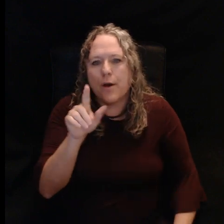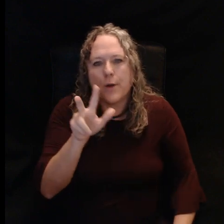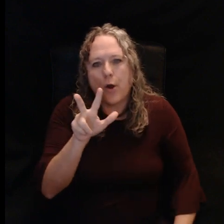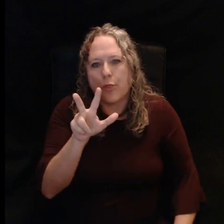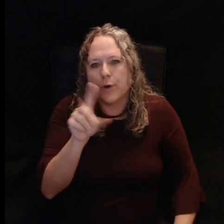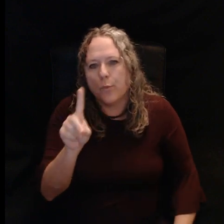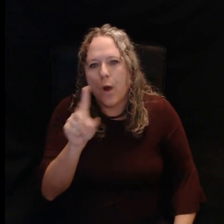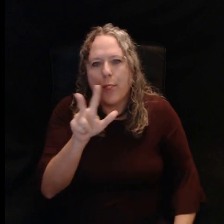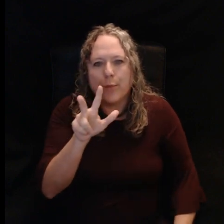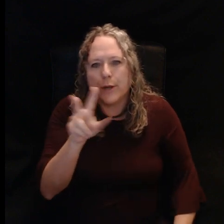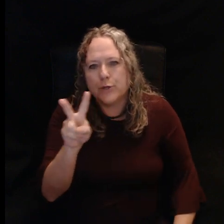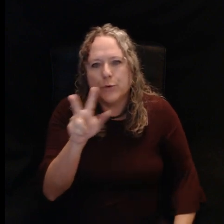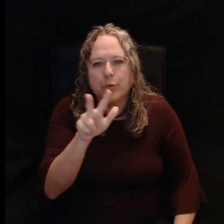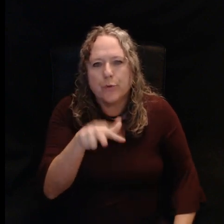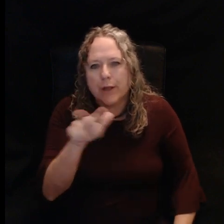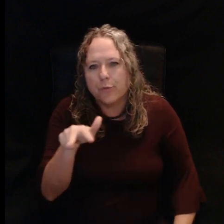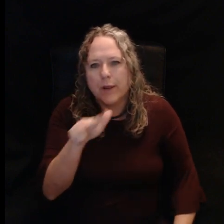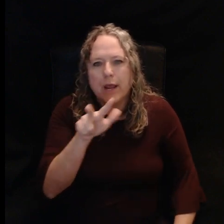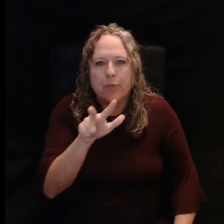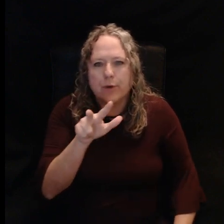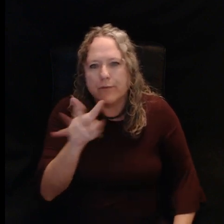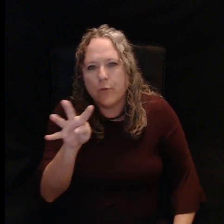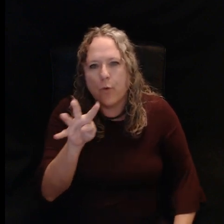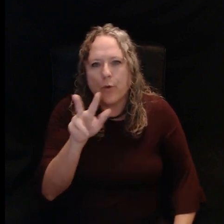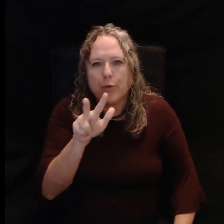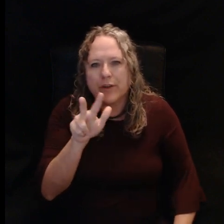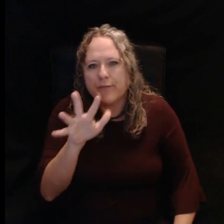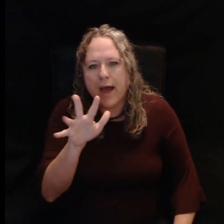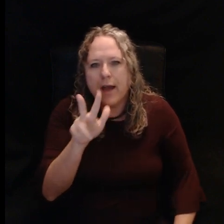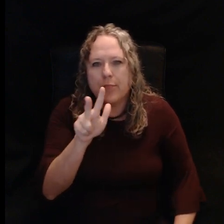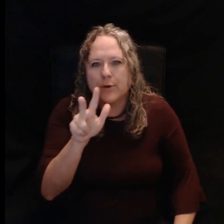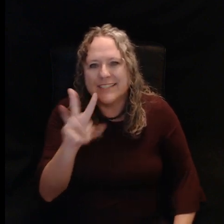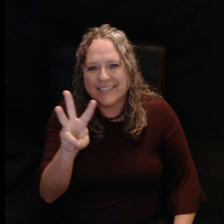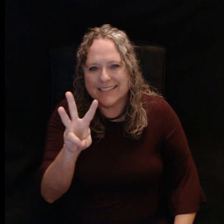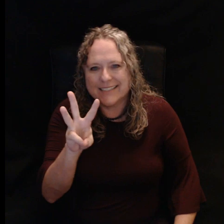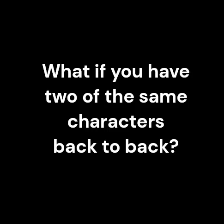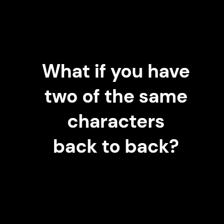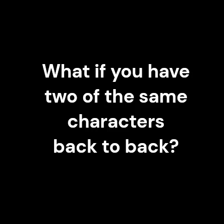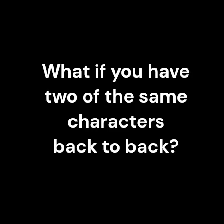are 31, 32, 33, 34, 35, 36.